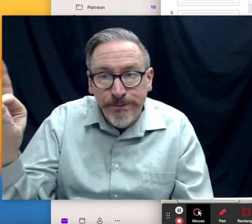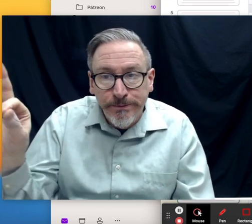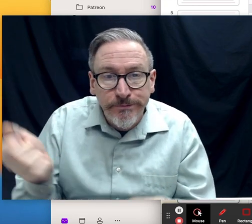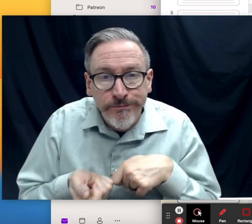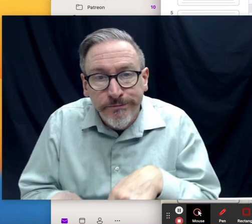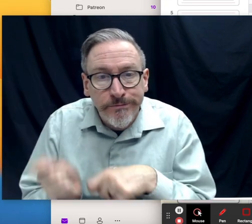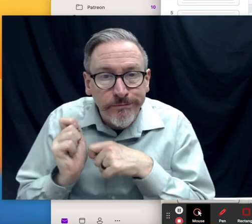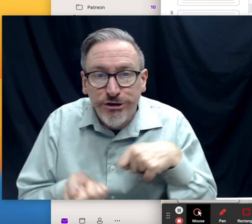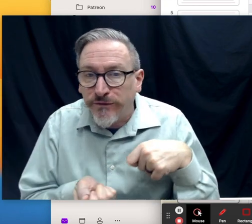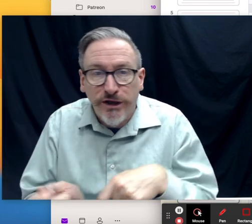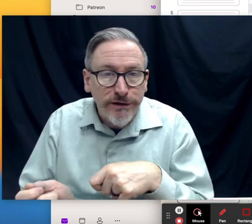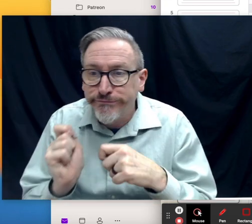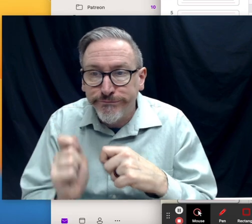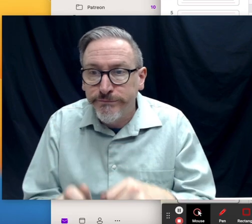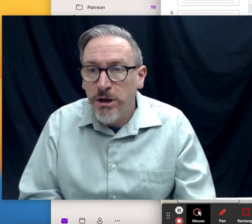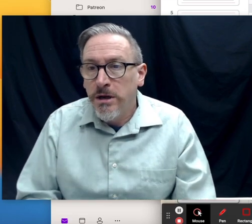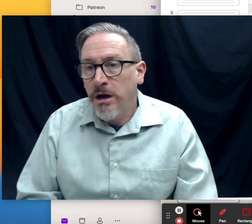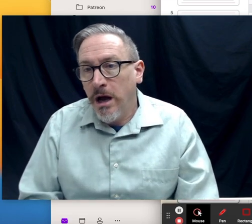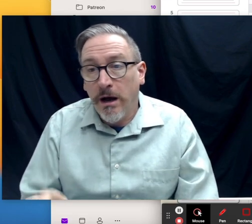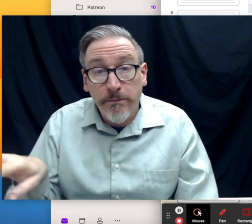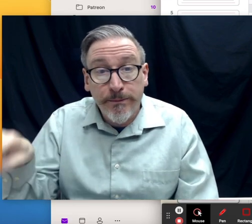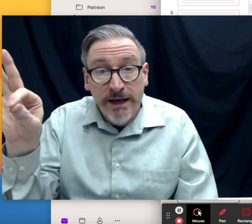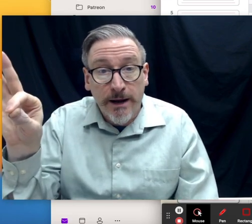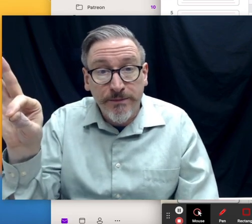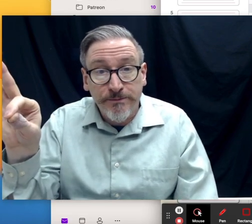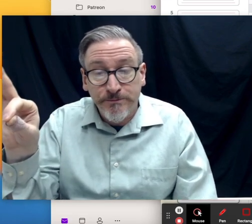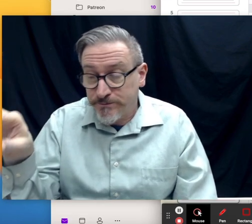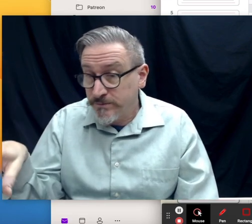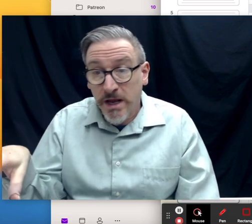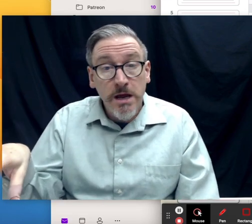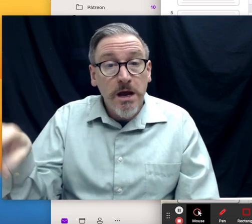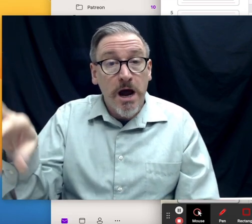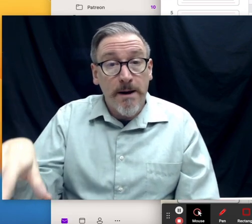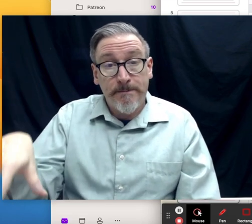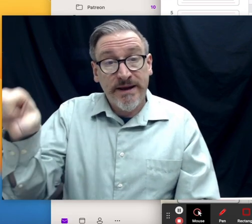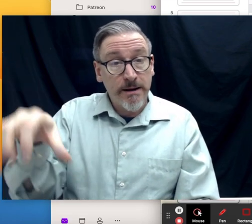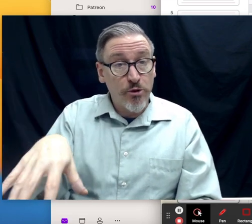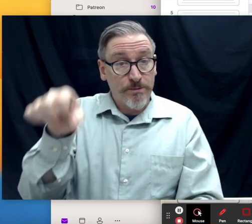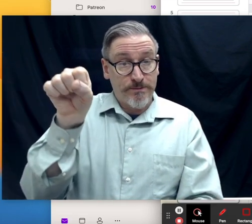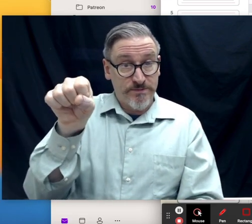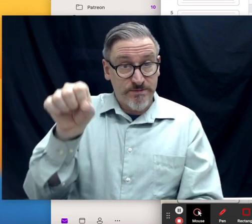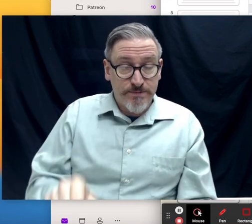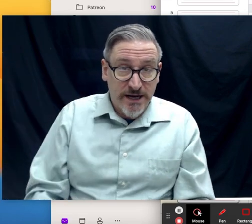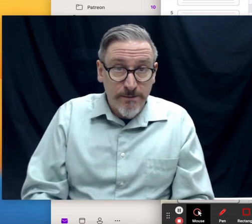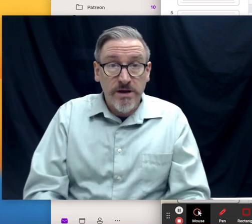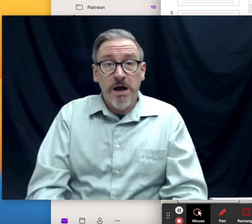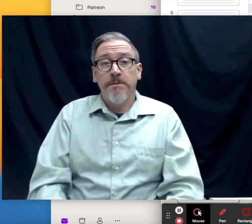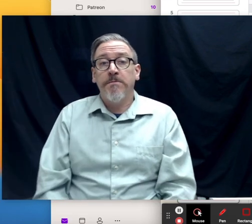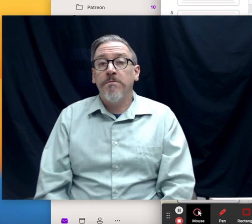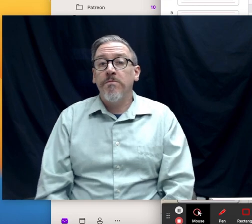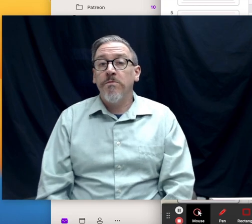tasks, shoveling, pickup, pickup or